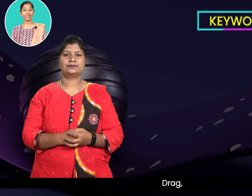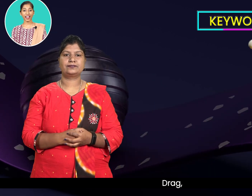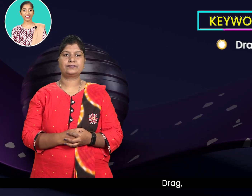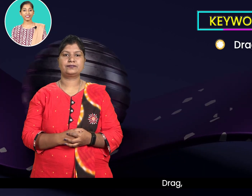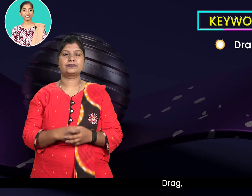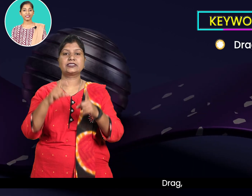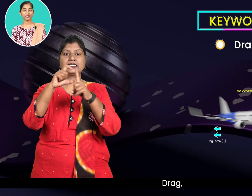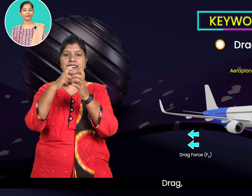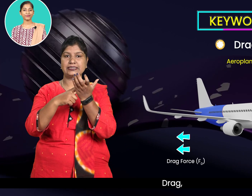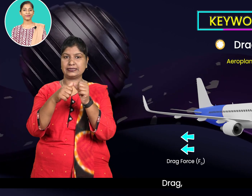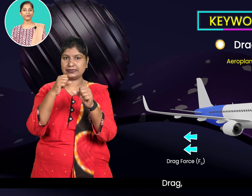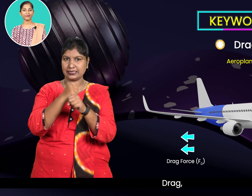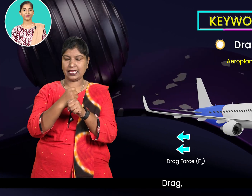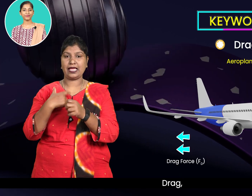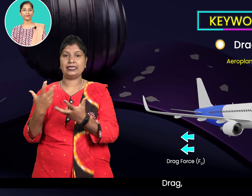drag,